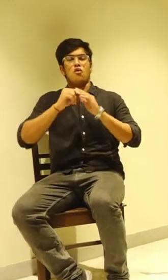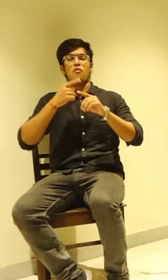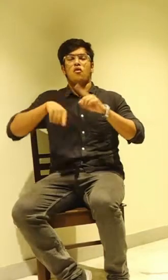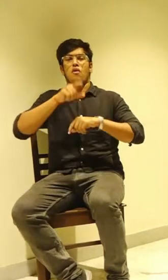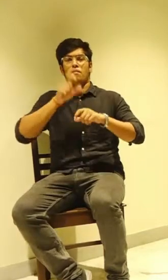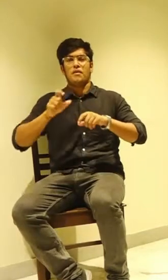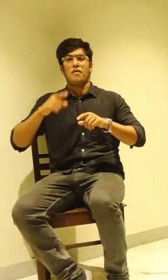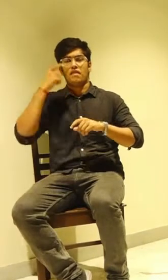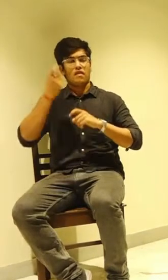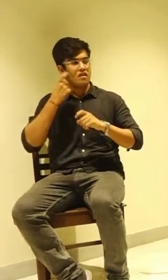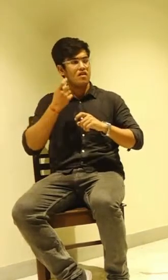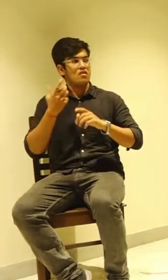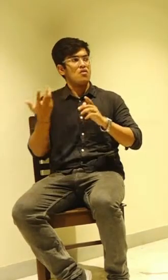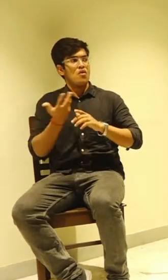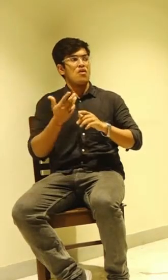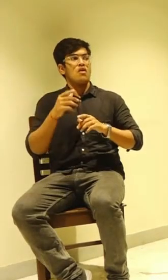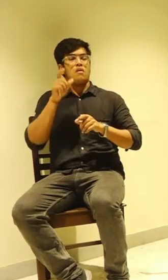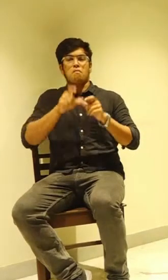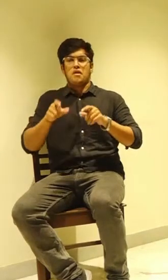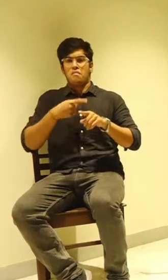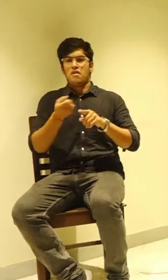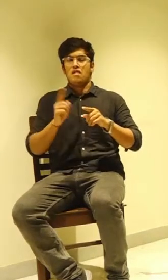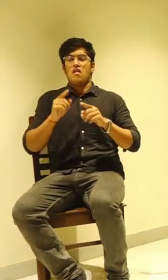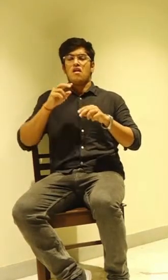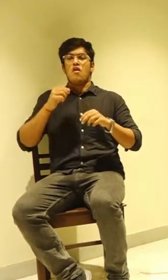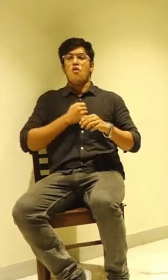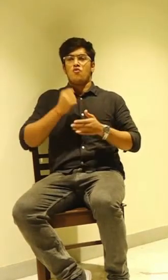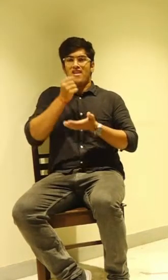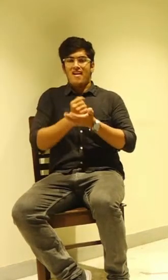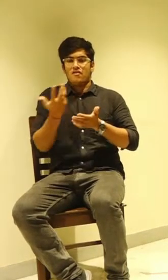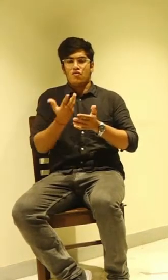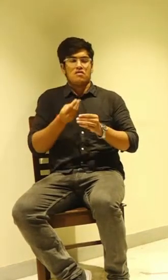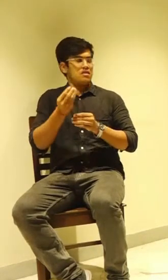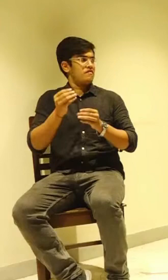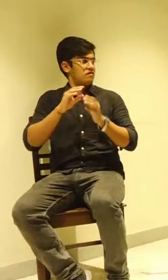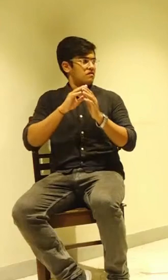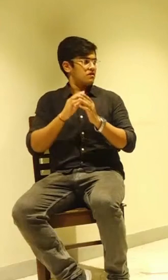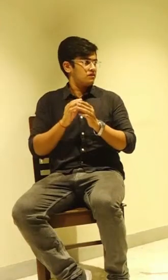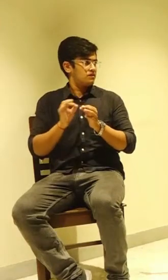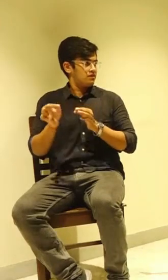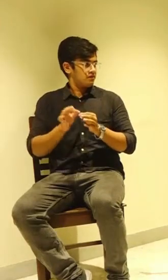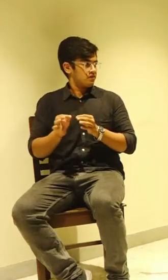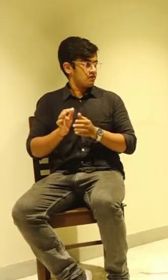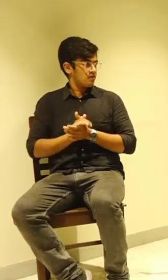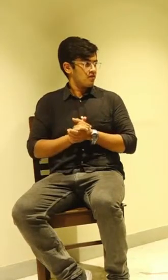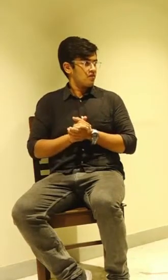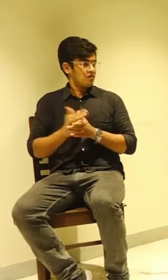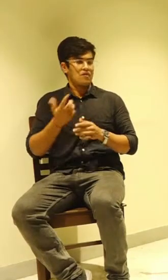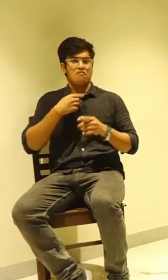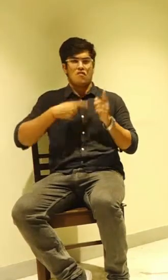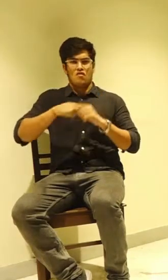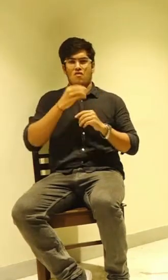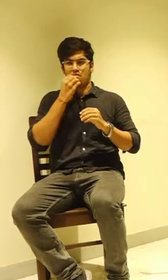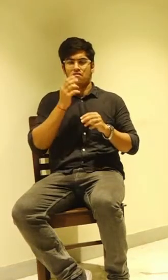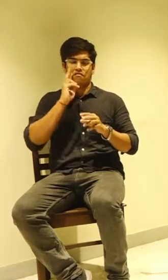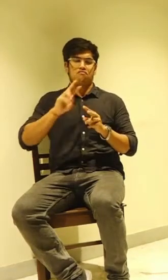were deciding what is the shape that must be given to fundamental rights. It's relevant here to just put into your view